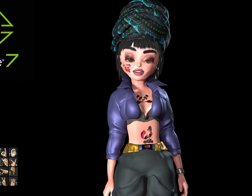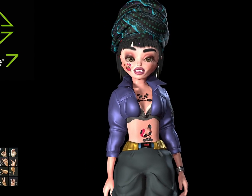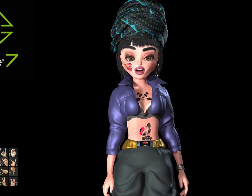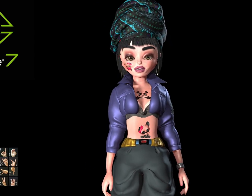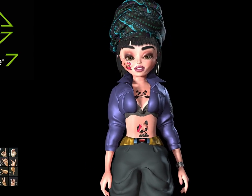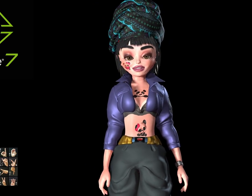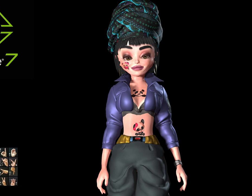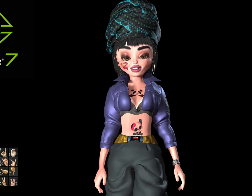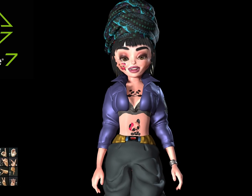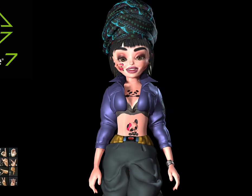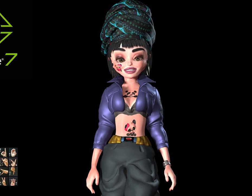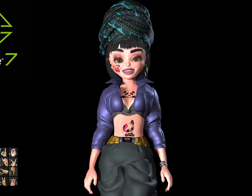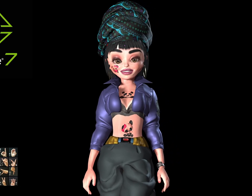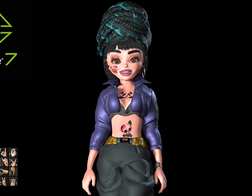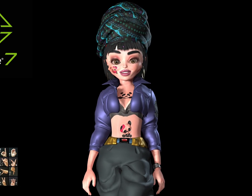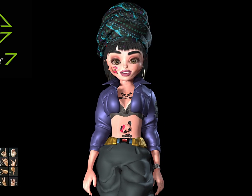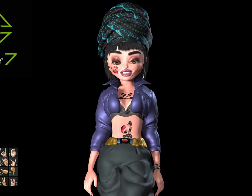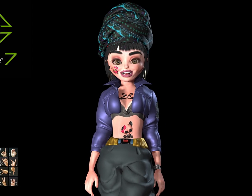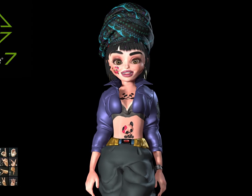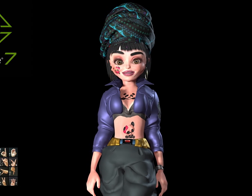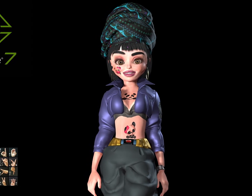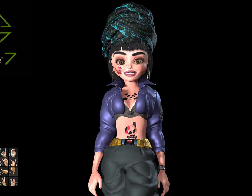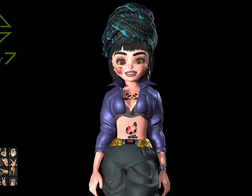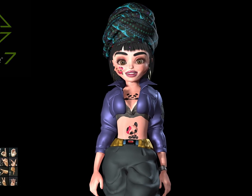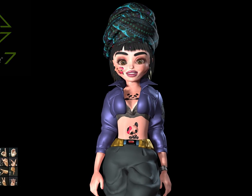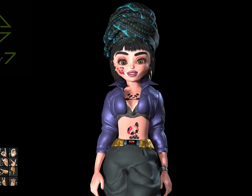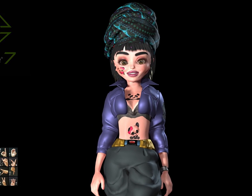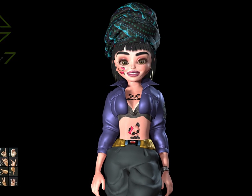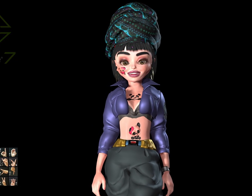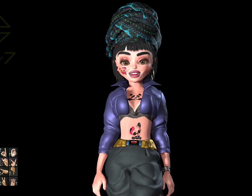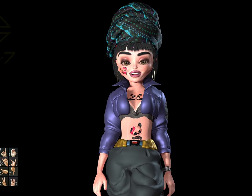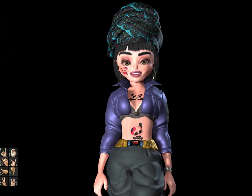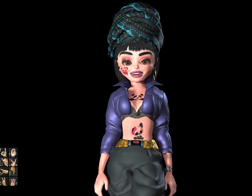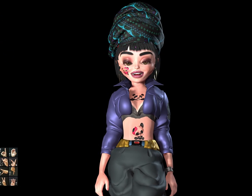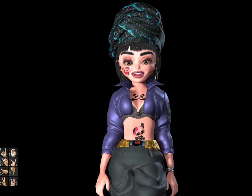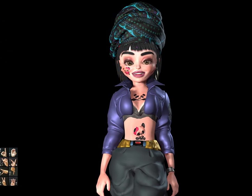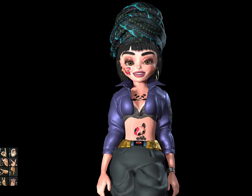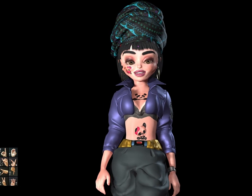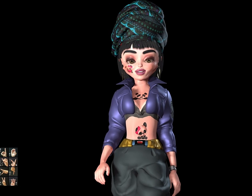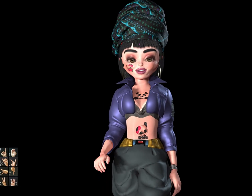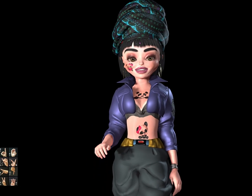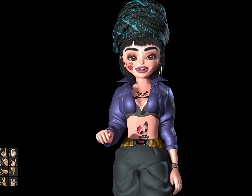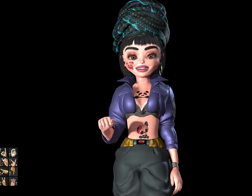is show you the American Sign Language alphabet starting with the letter A and ending with Z.